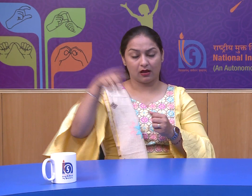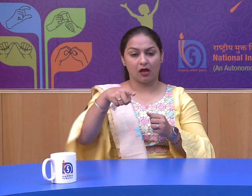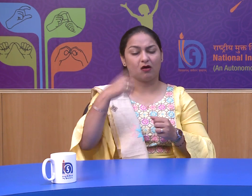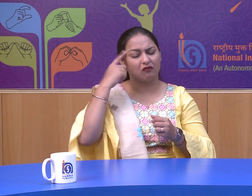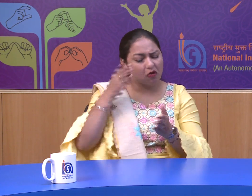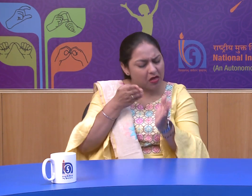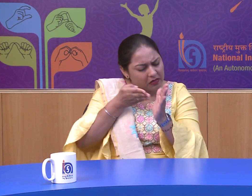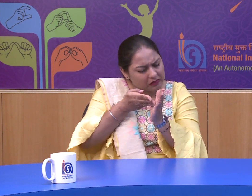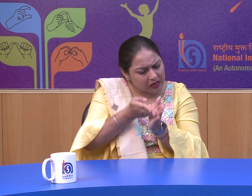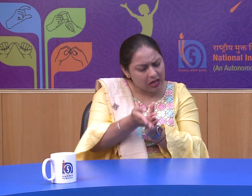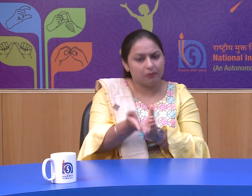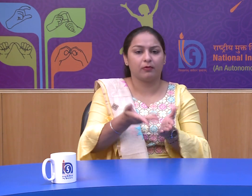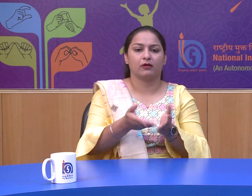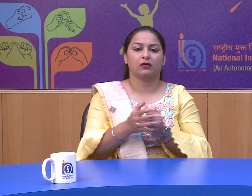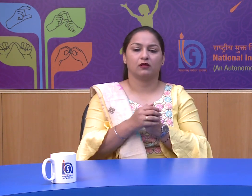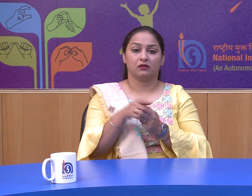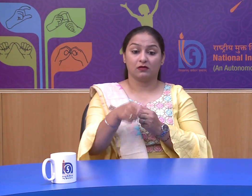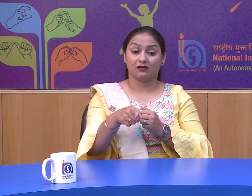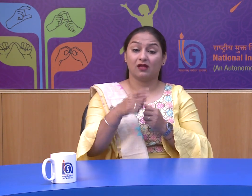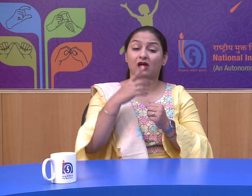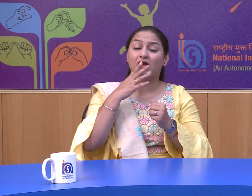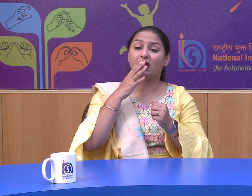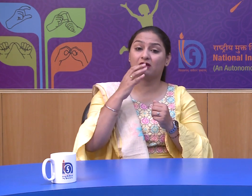deep that the administrative